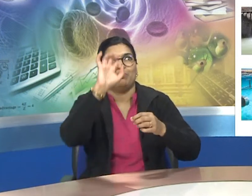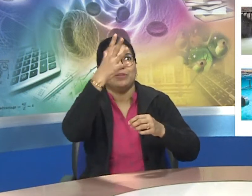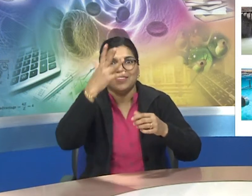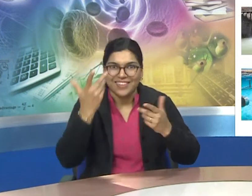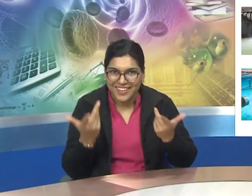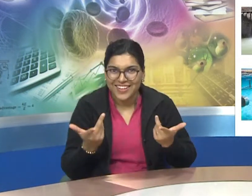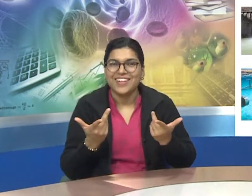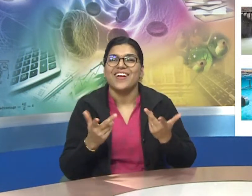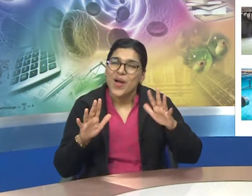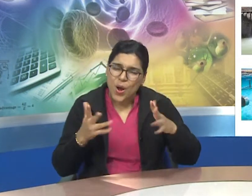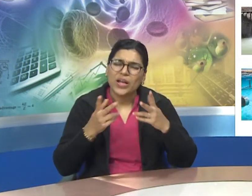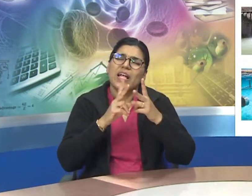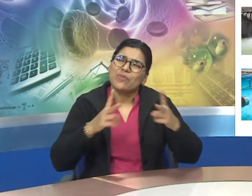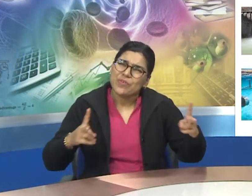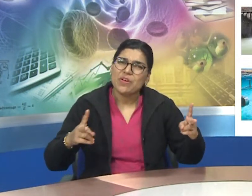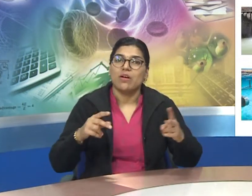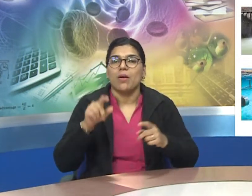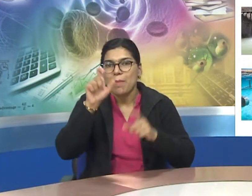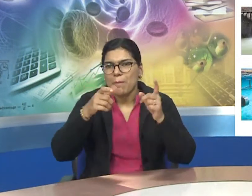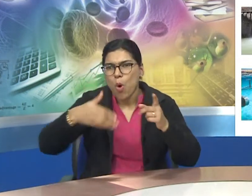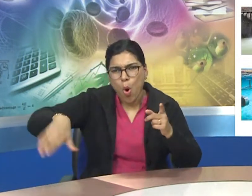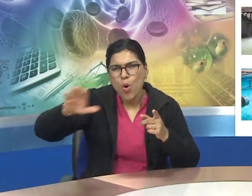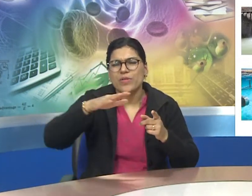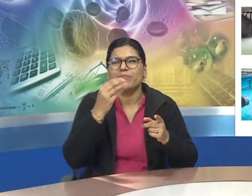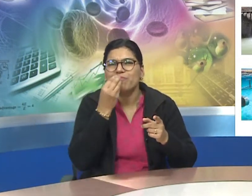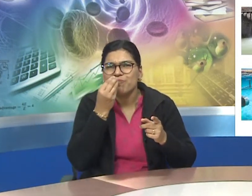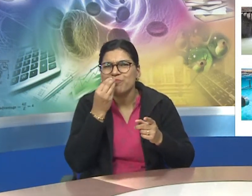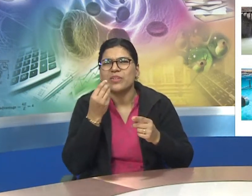solar energy, then wind energy, tidal energy,